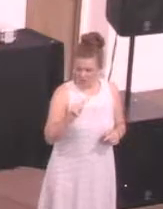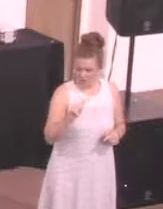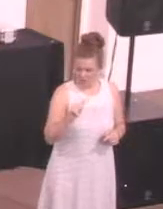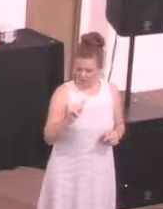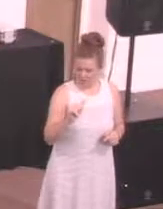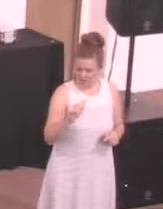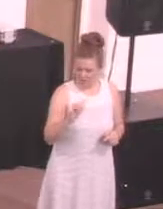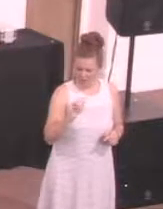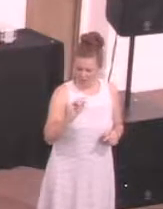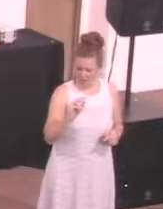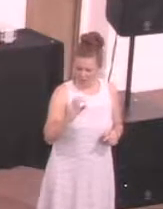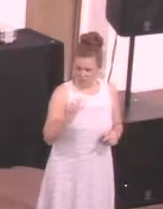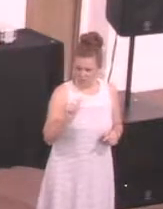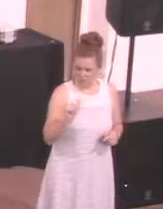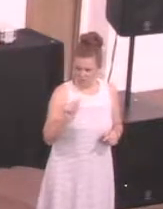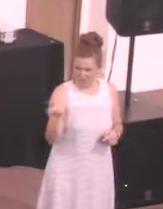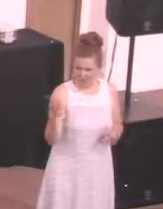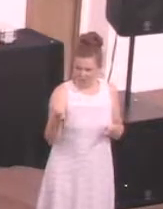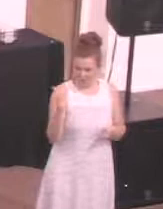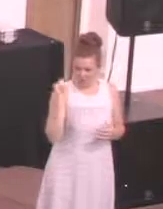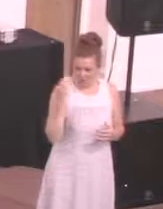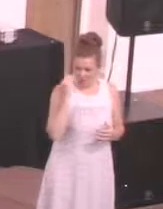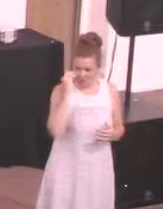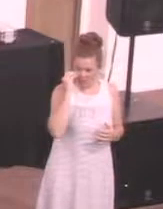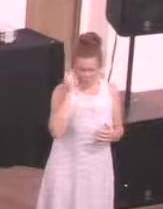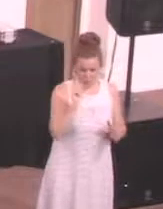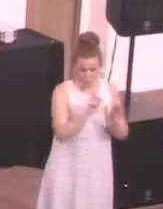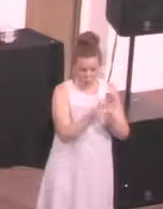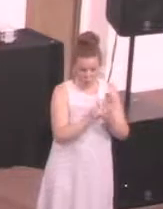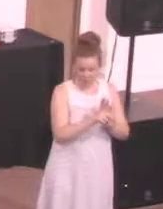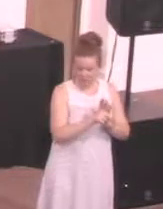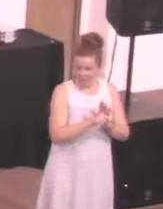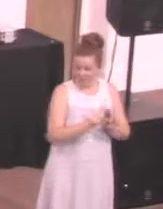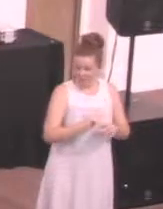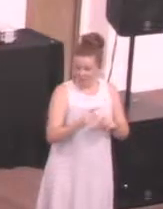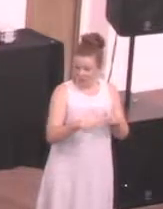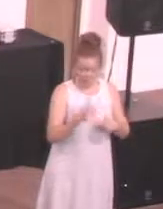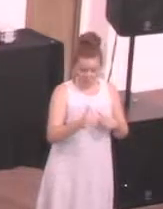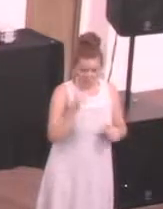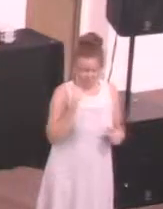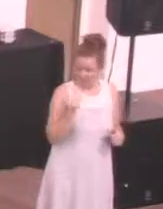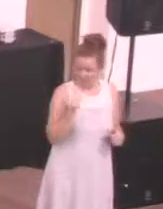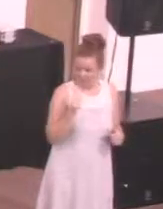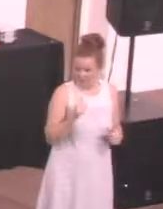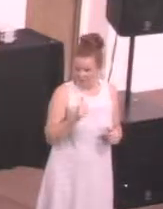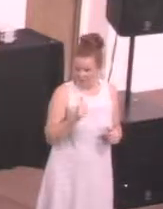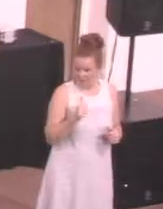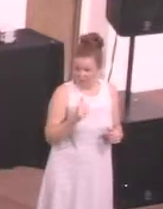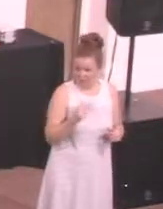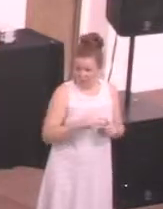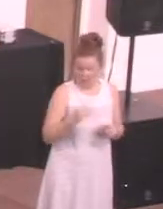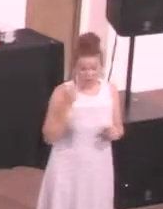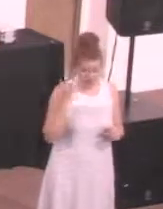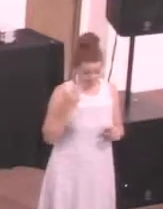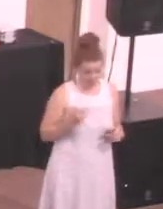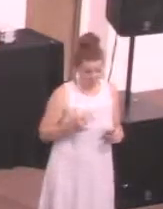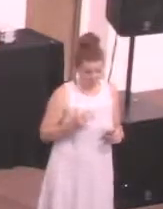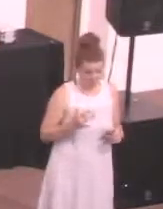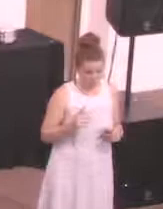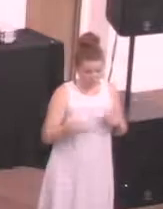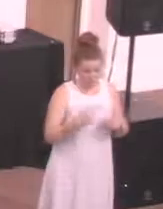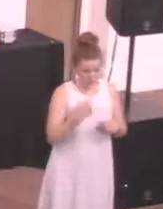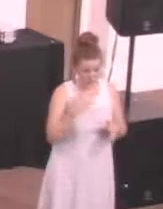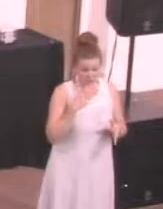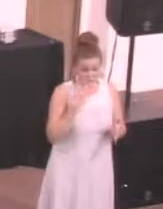Wisconsin? Back to Tennessee for a minute. And then I'm going to go home to California and I'm going to say goodbye to my